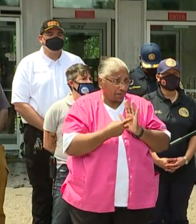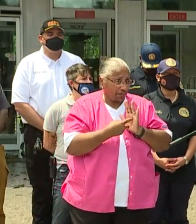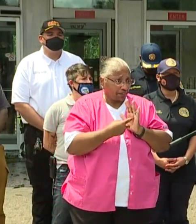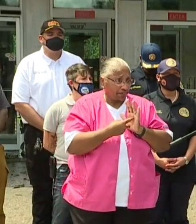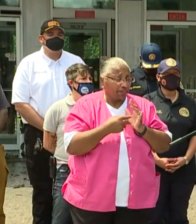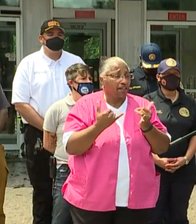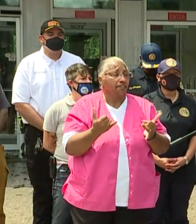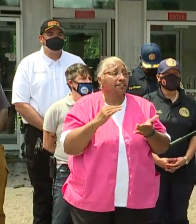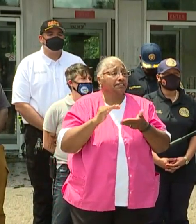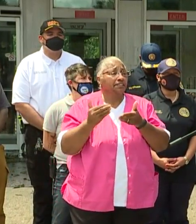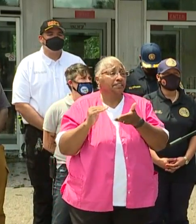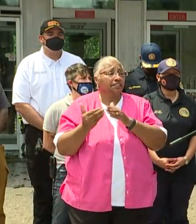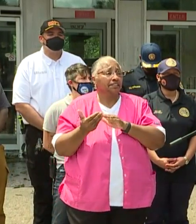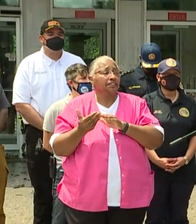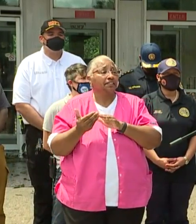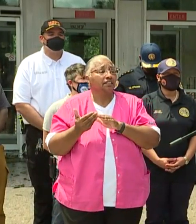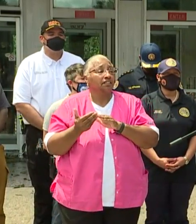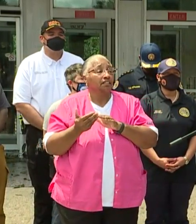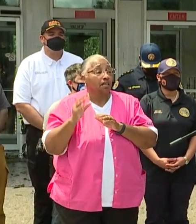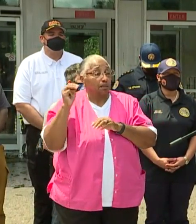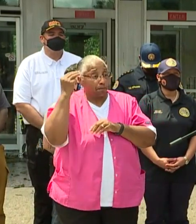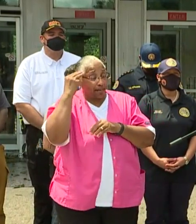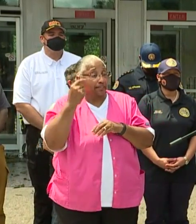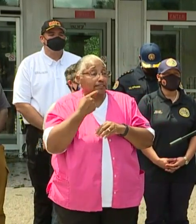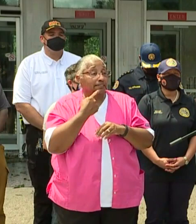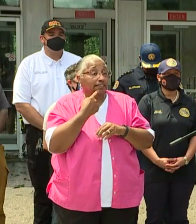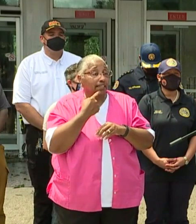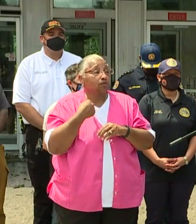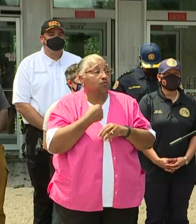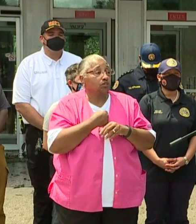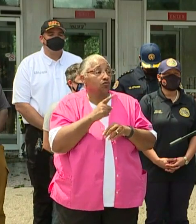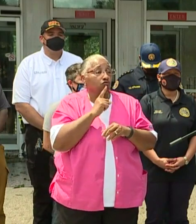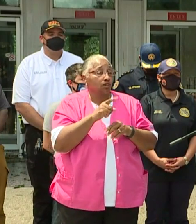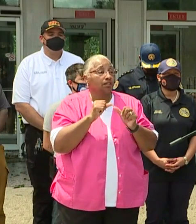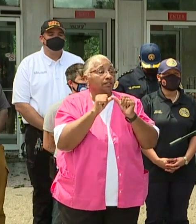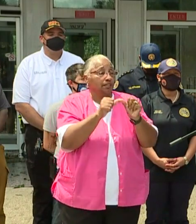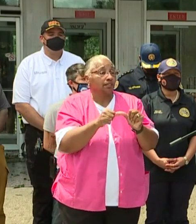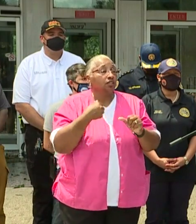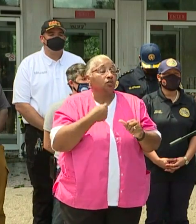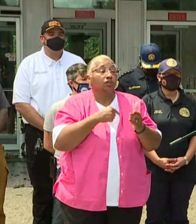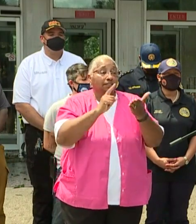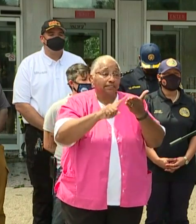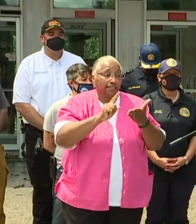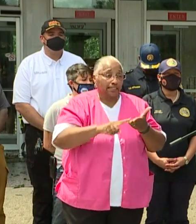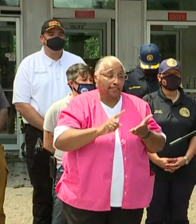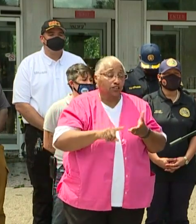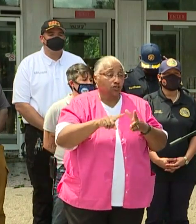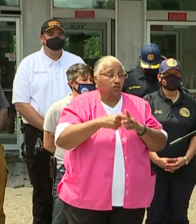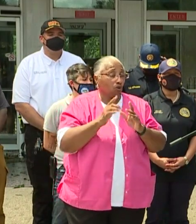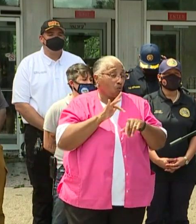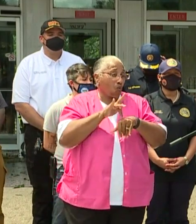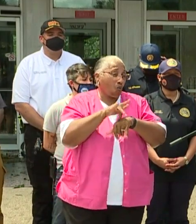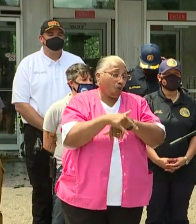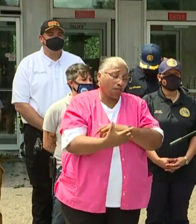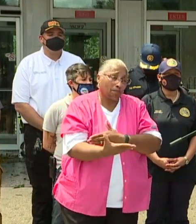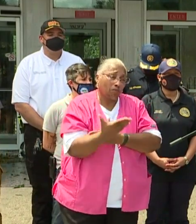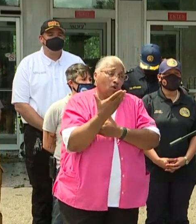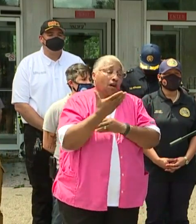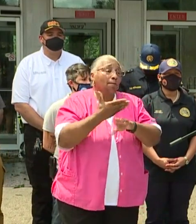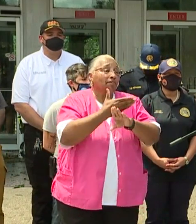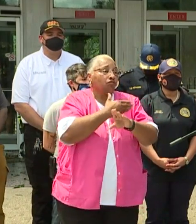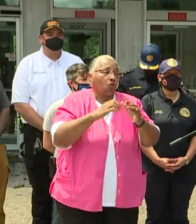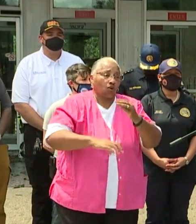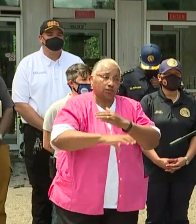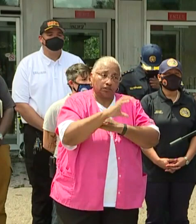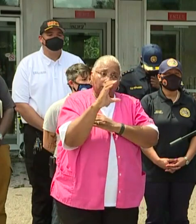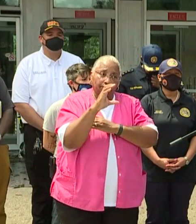city, as the mayor said, really held the line. We are assessing, and that assessment started very early this morning before daybreak. What